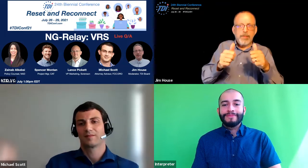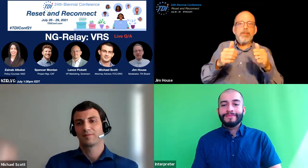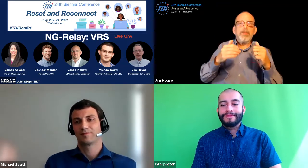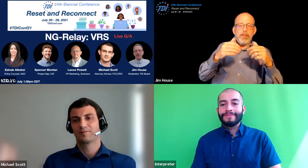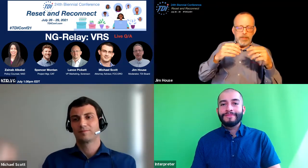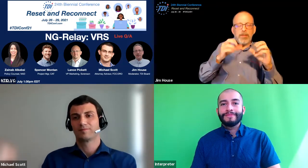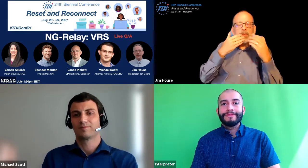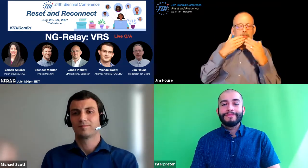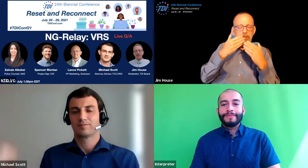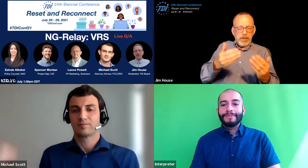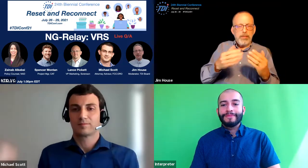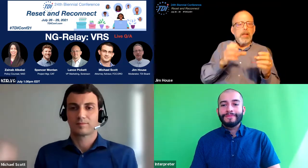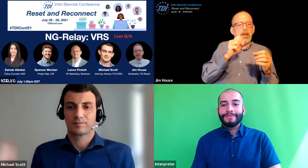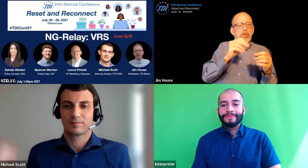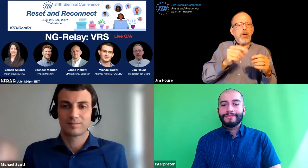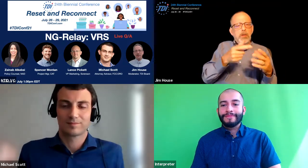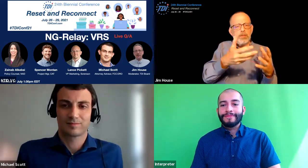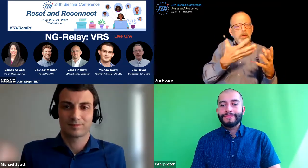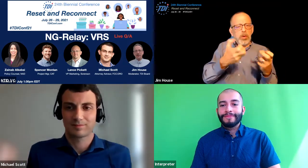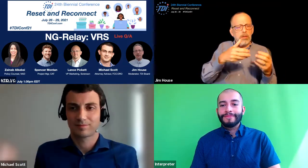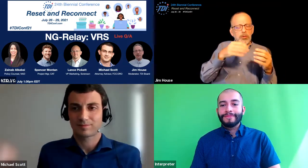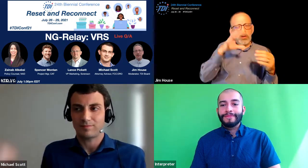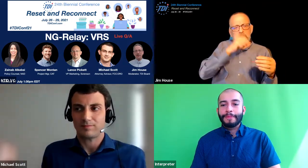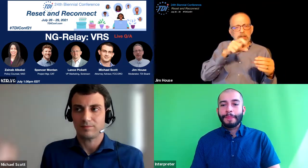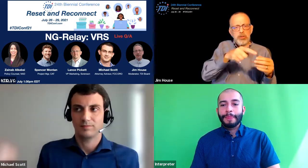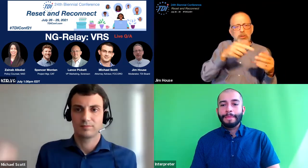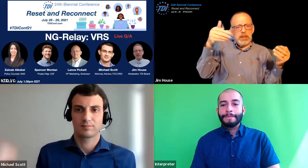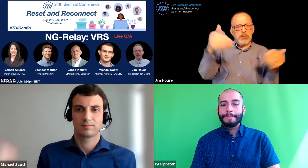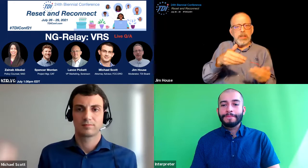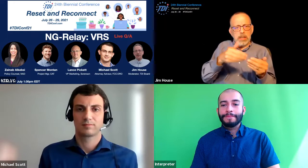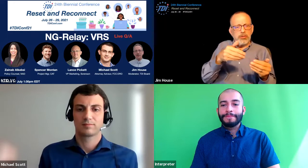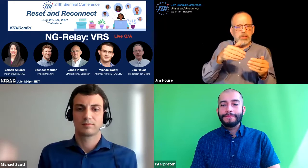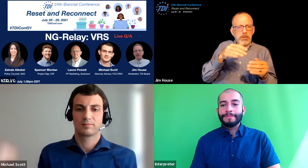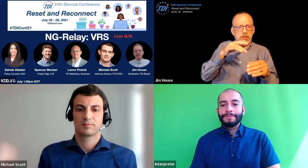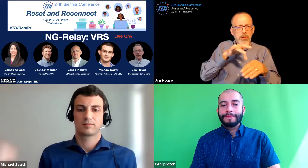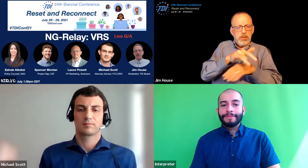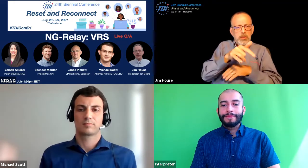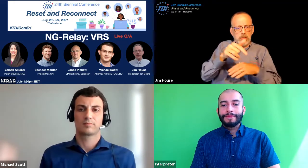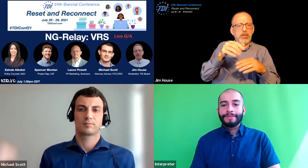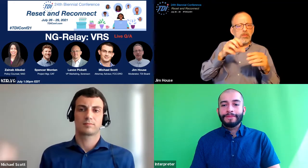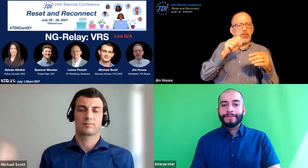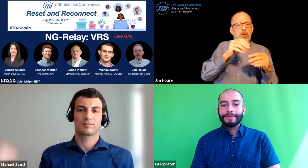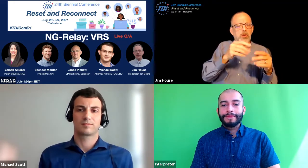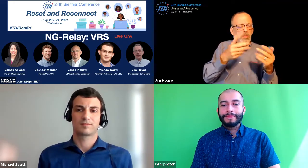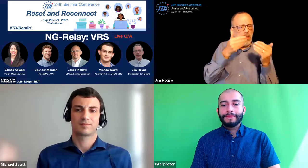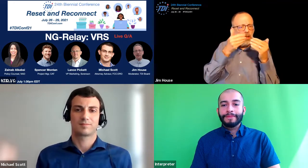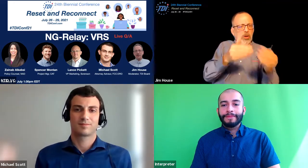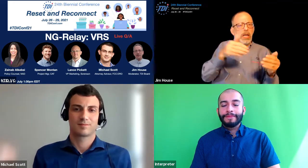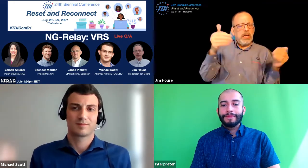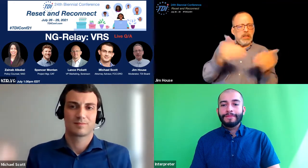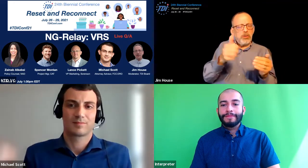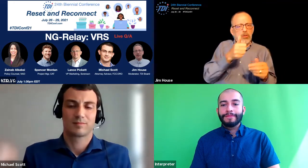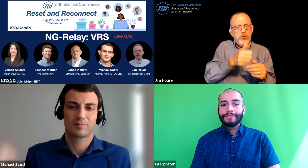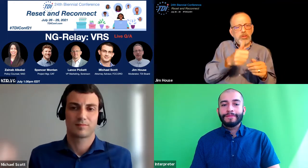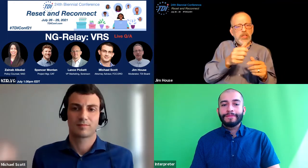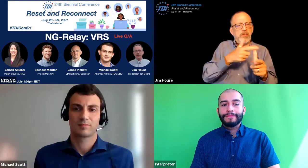Okay, great. All right, thank you. So I missed your introduction earlier. If you don't